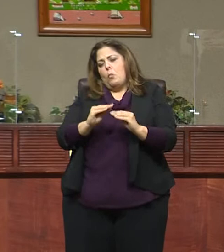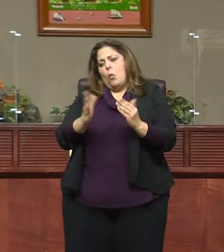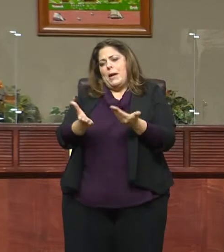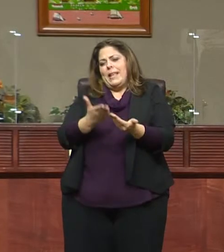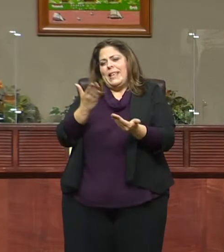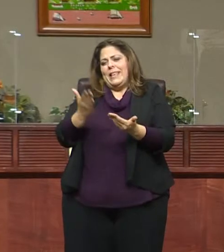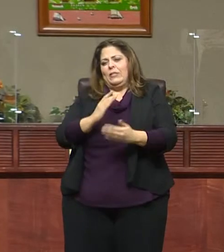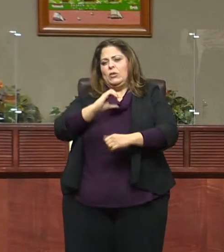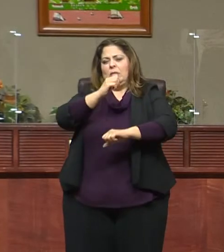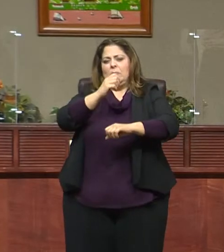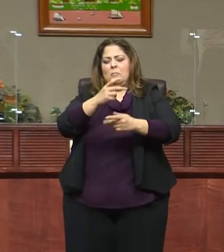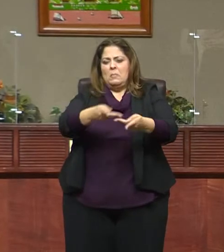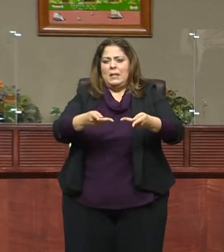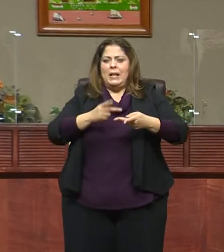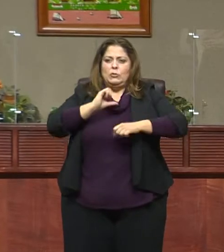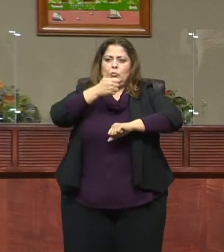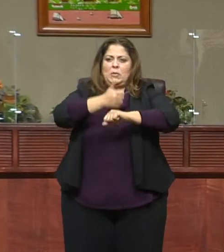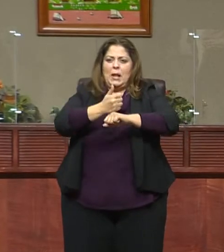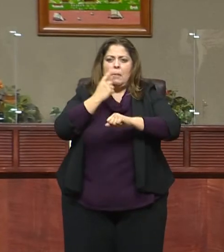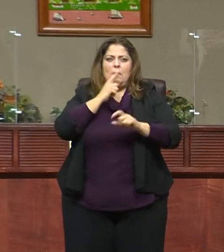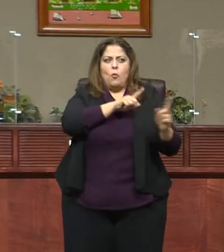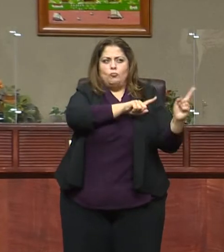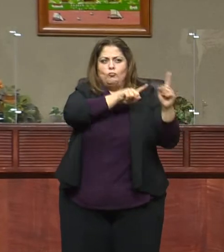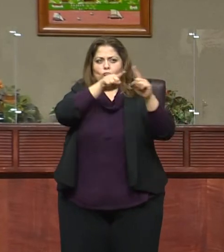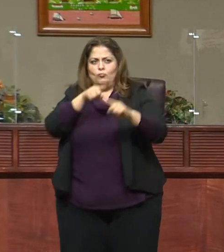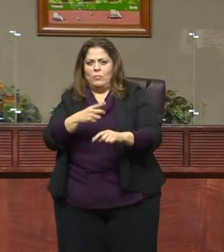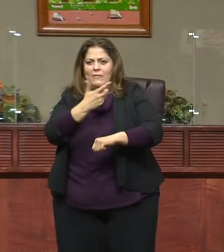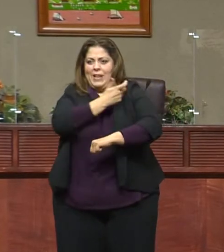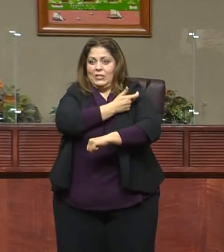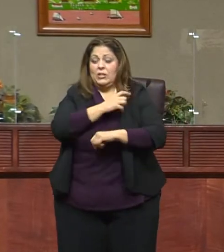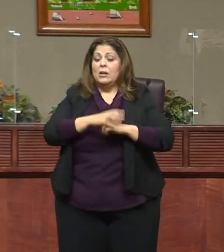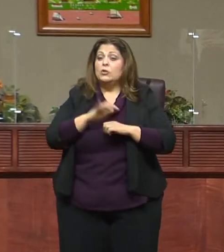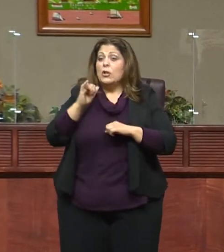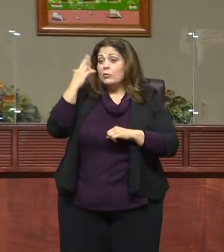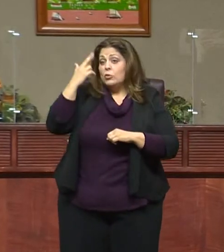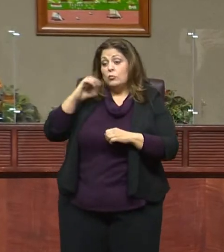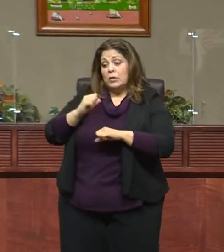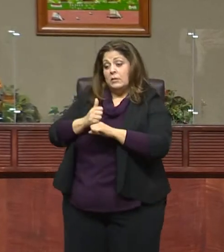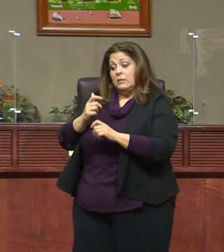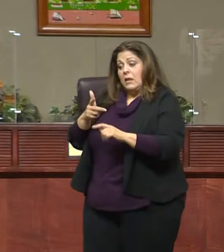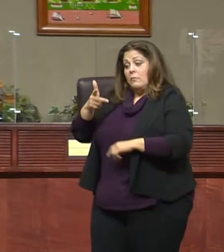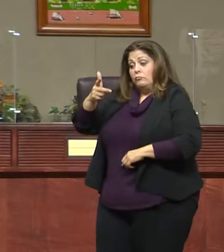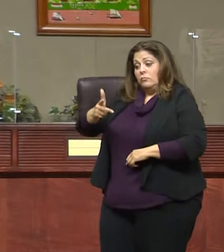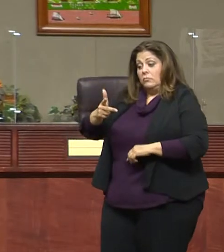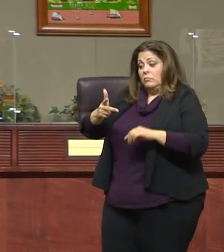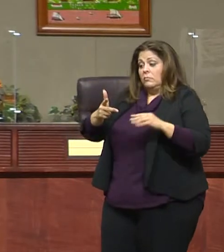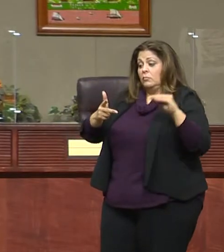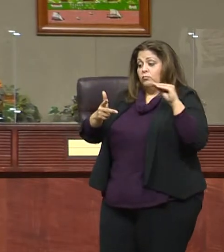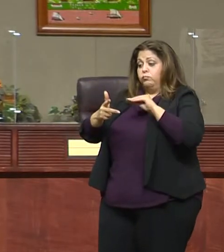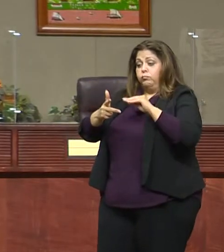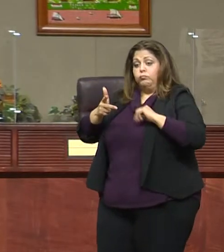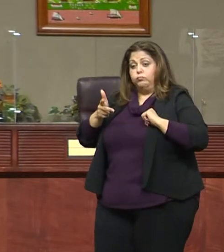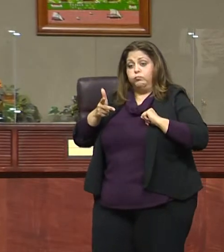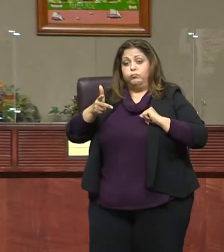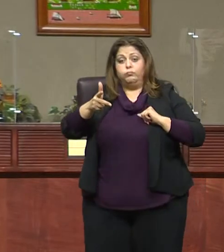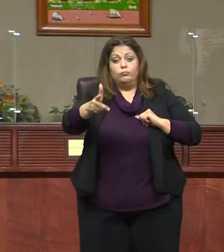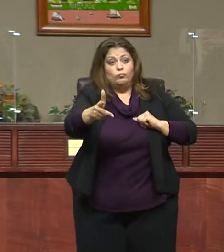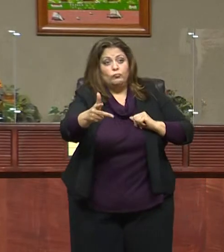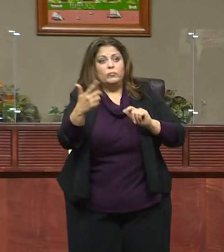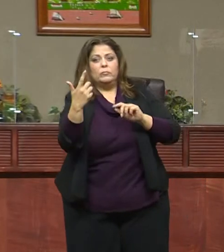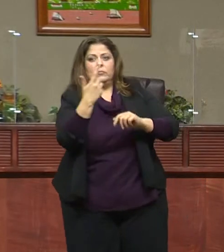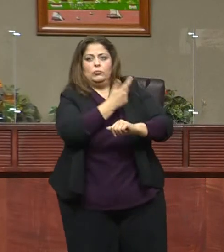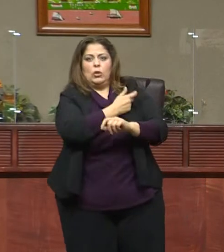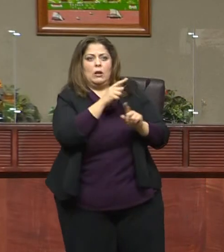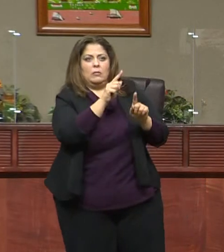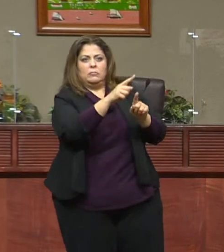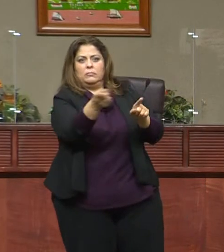And that's why we're using the mobile sites. We're going right into neighborhoods and communities. At the last press briefing, we